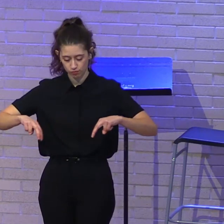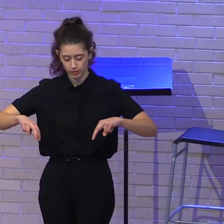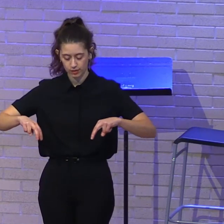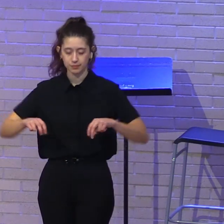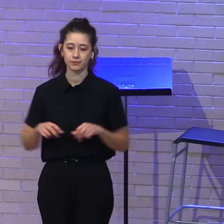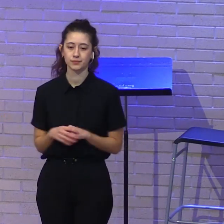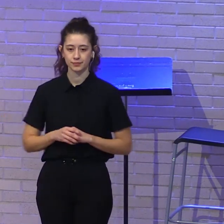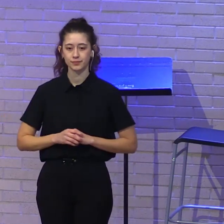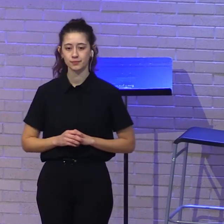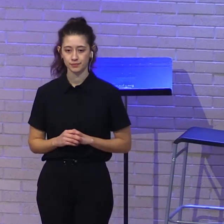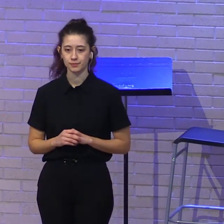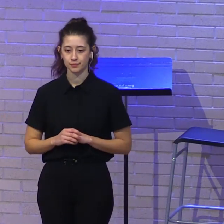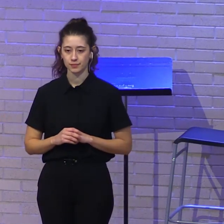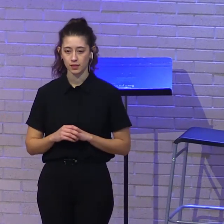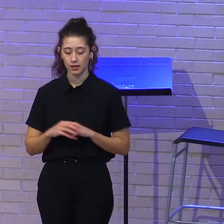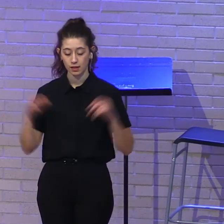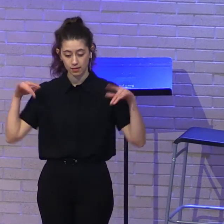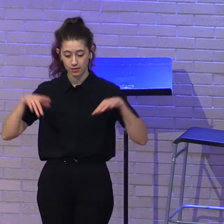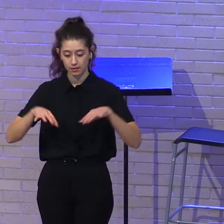Then the ceremony started.